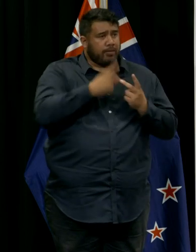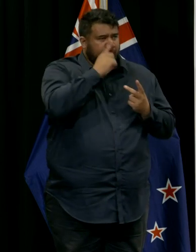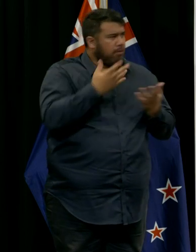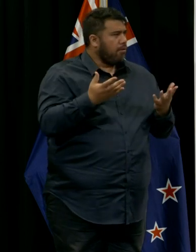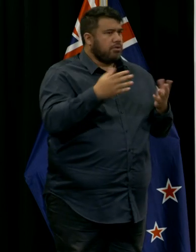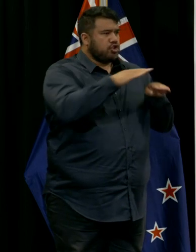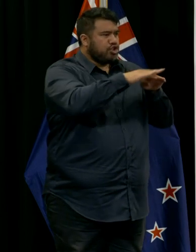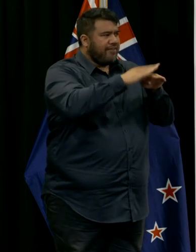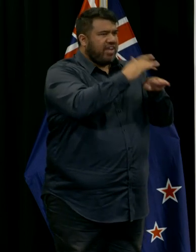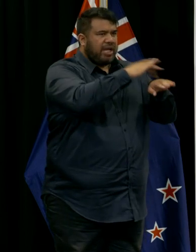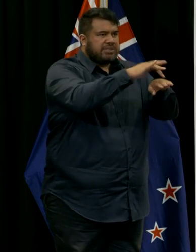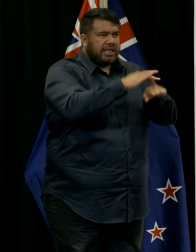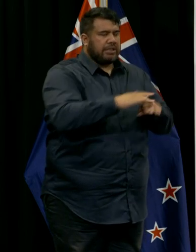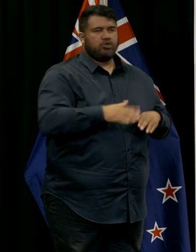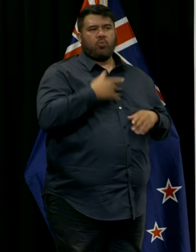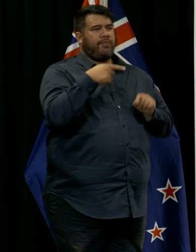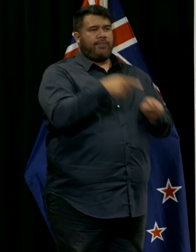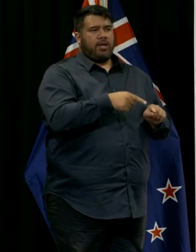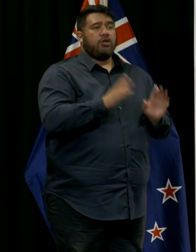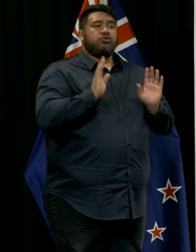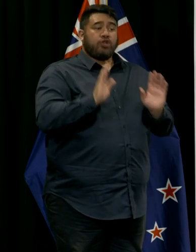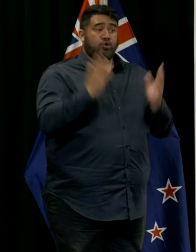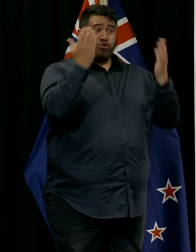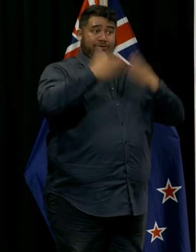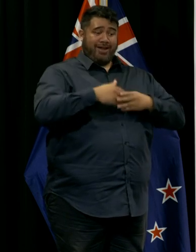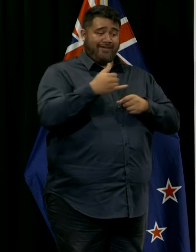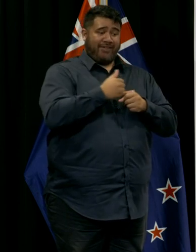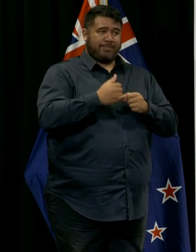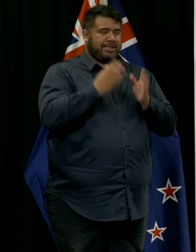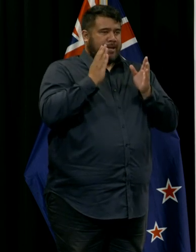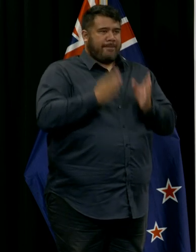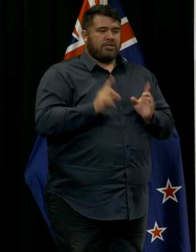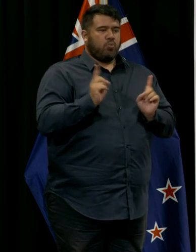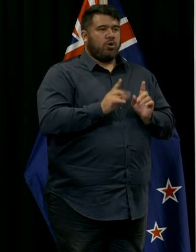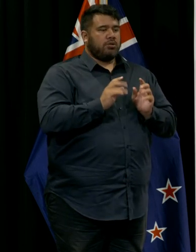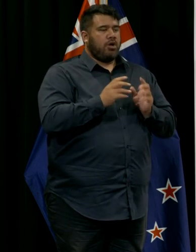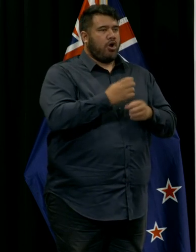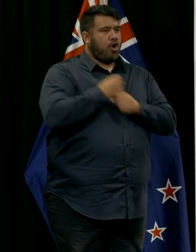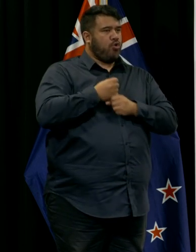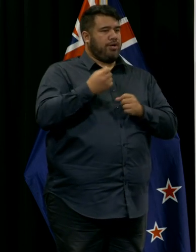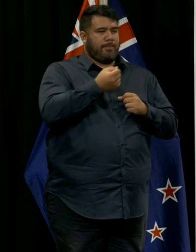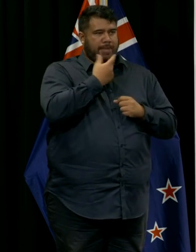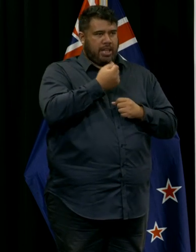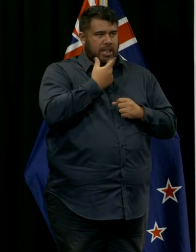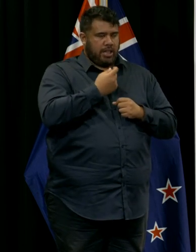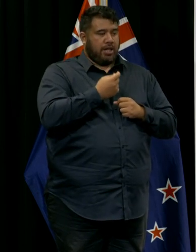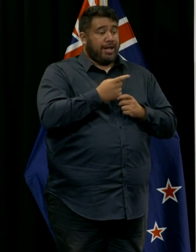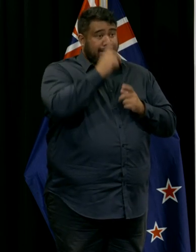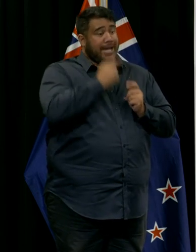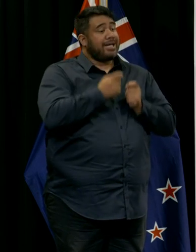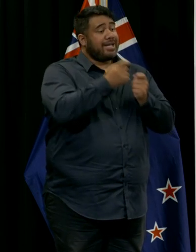tonight, pharmacists will be required to limit dispensing of all funded pharmaceuticals to 1 month's